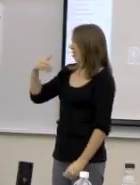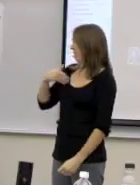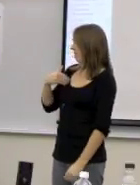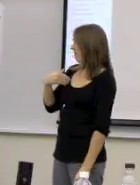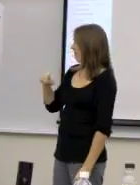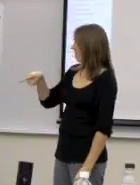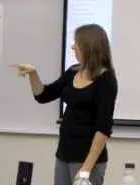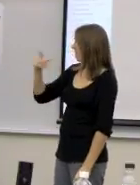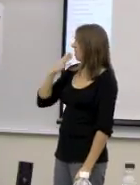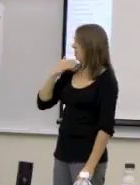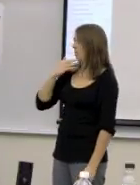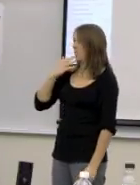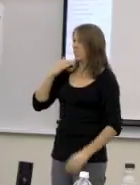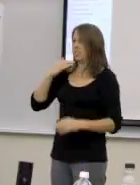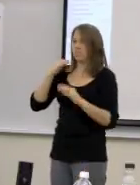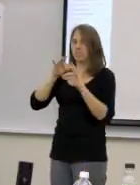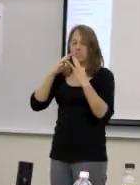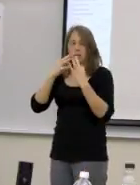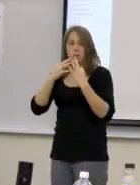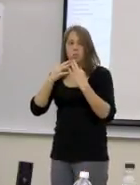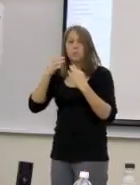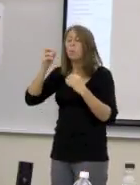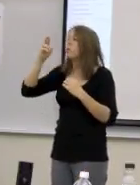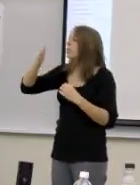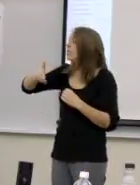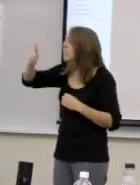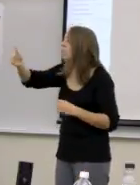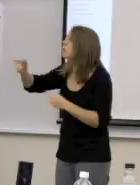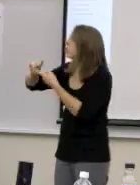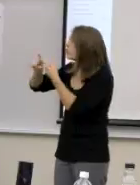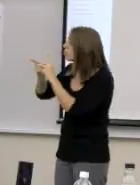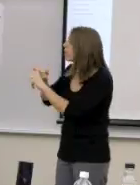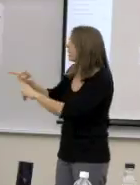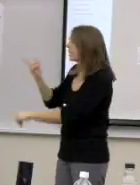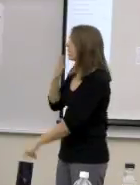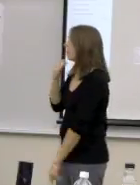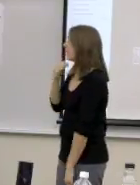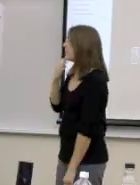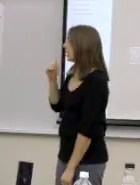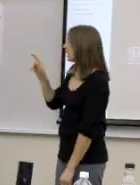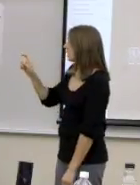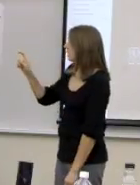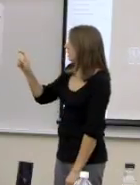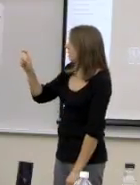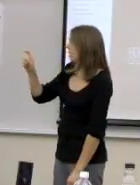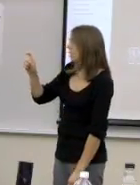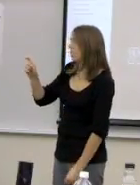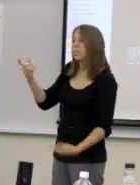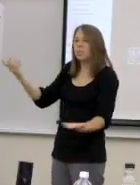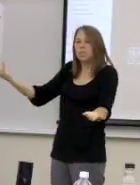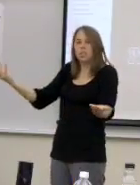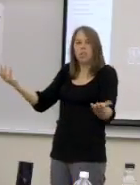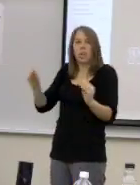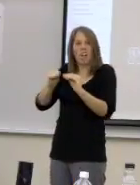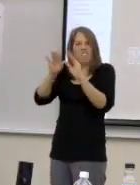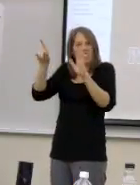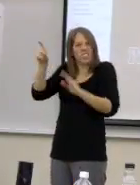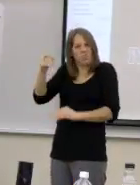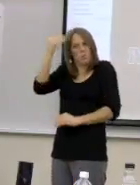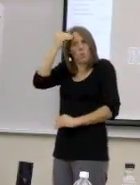up. How many people have neighbors or friends with sugar diabetes? Raise your other hand. You see why we need the Healthy Interpreter? Now, that's not